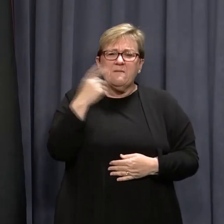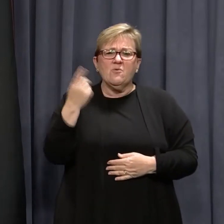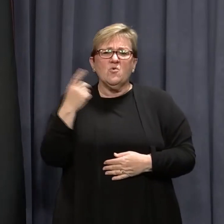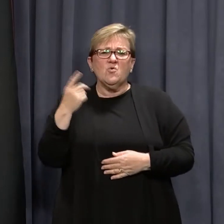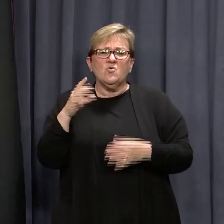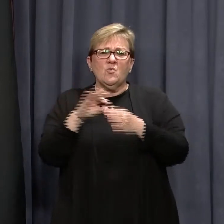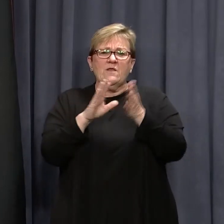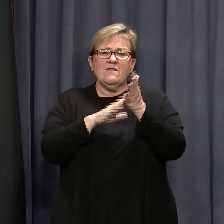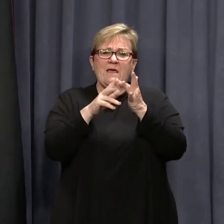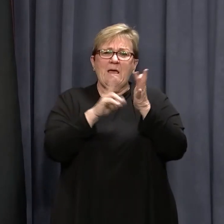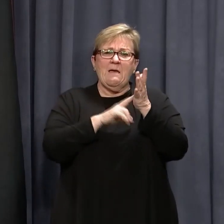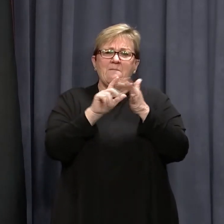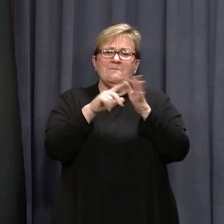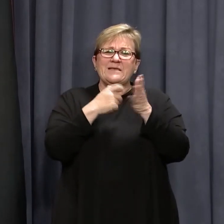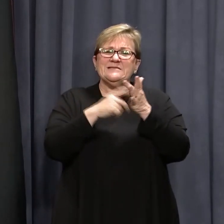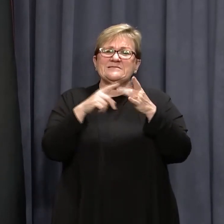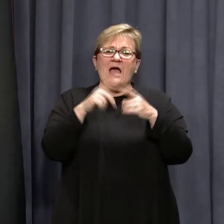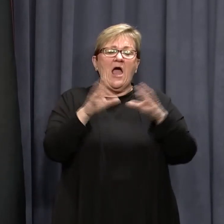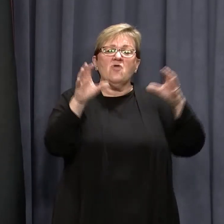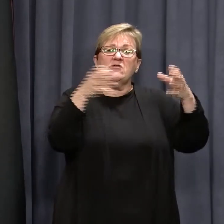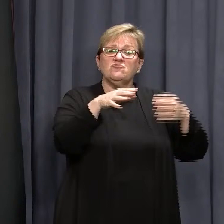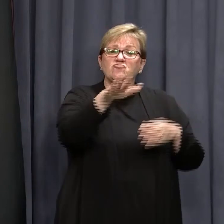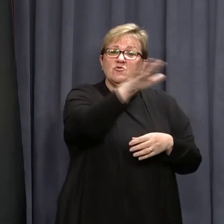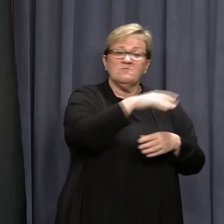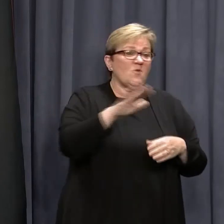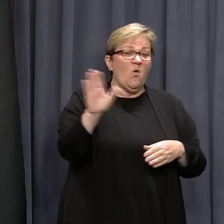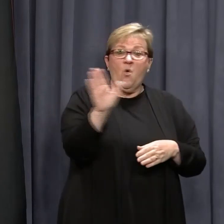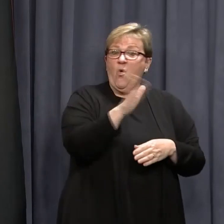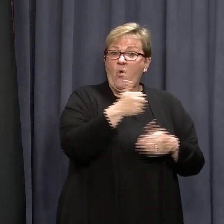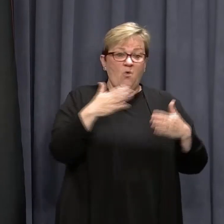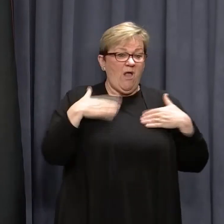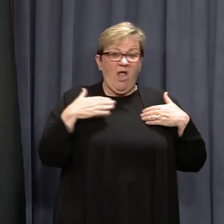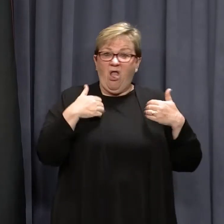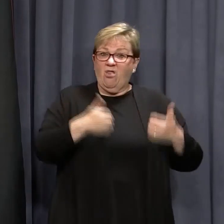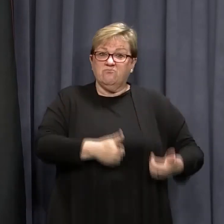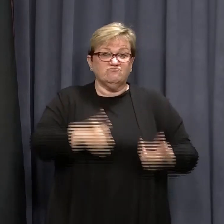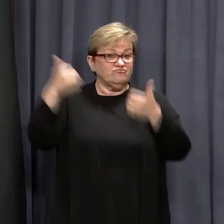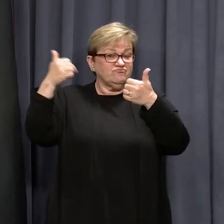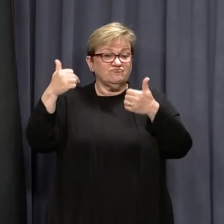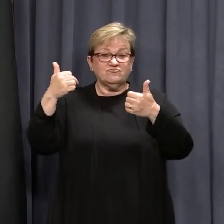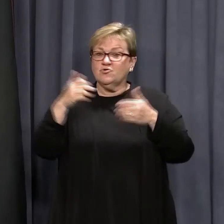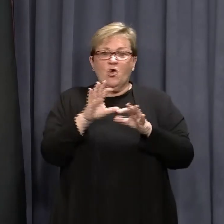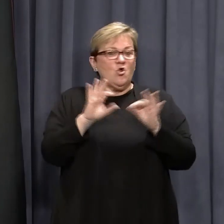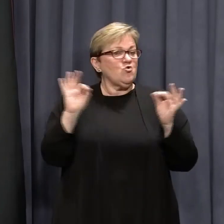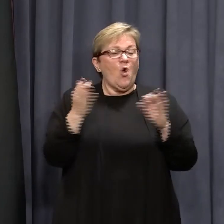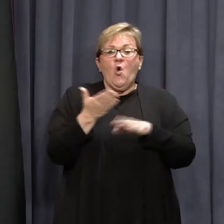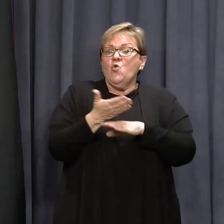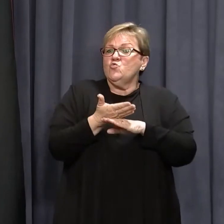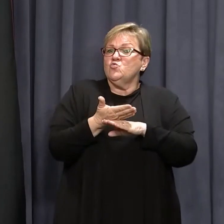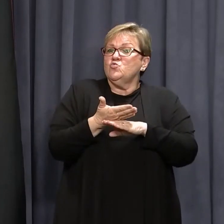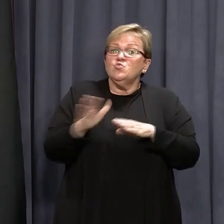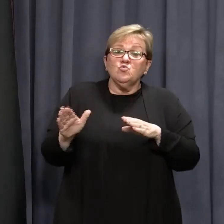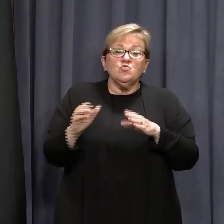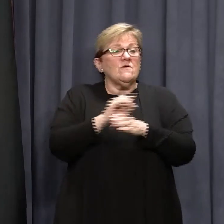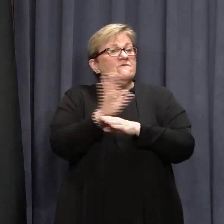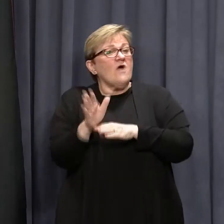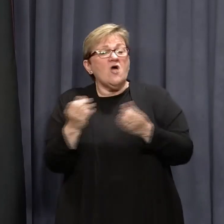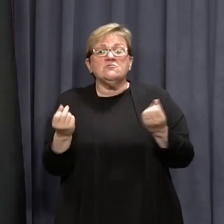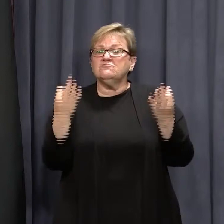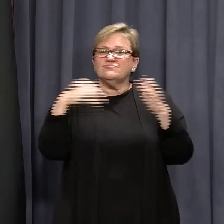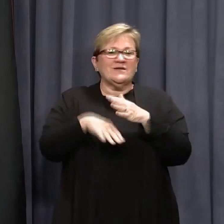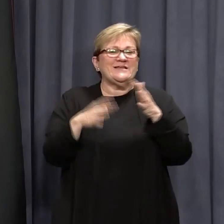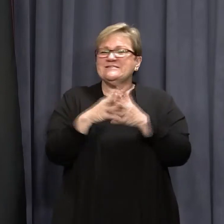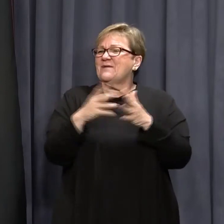with the Mindari cluster have now all cleared their health checks, and there are no new cases in Western Australia